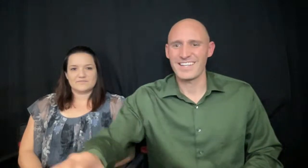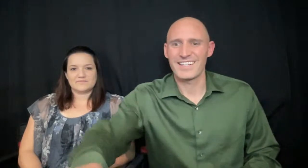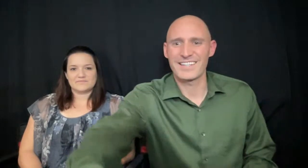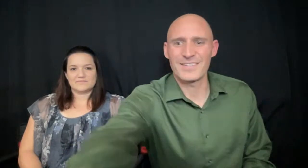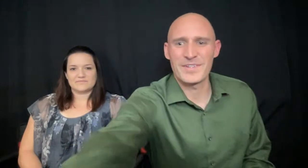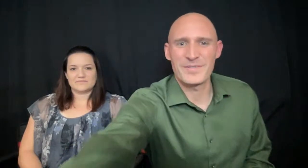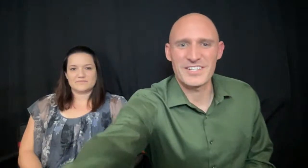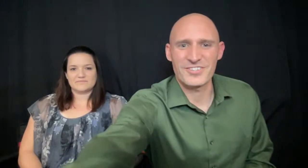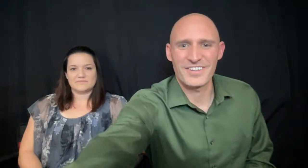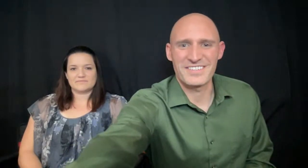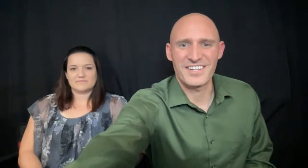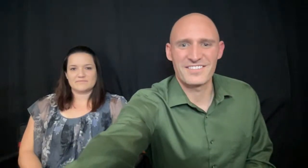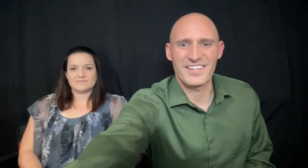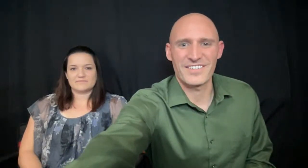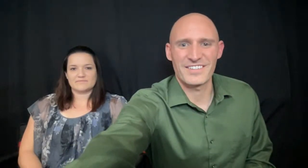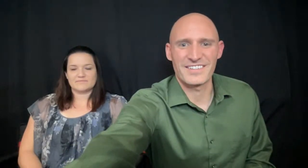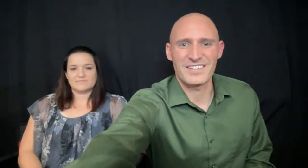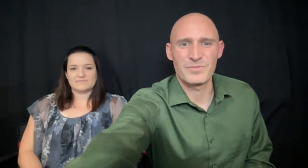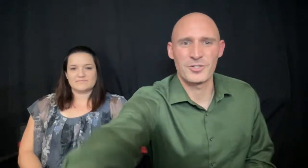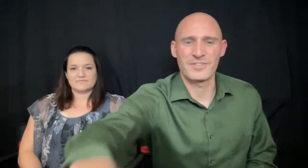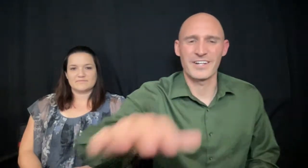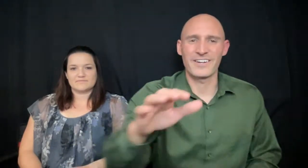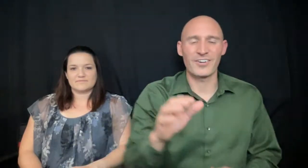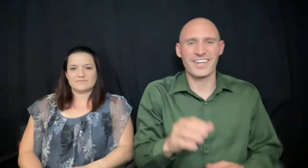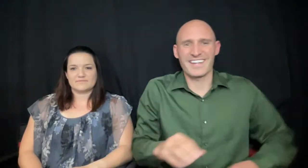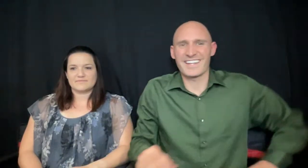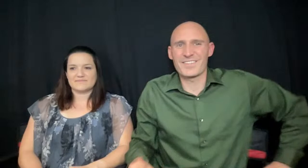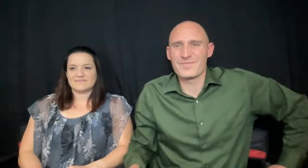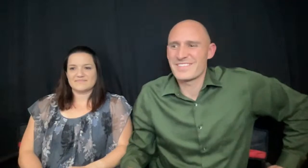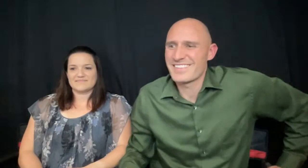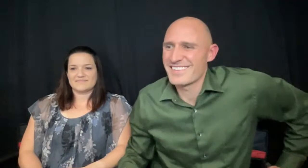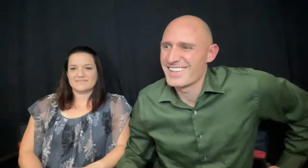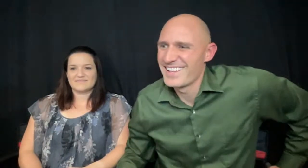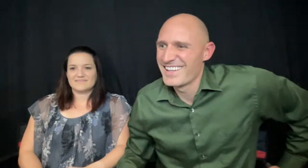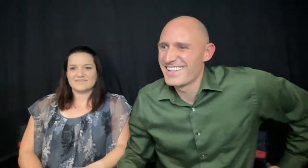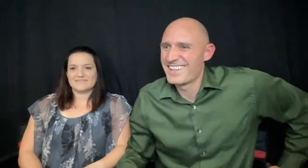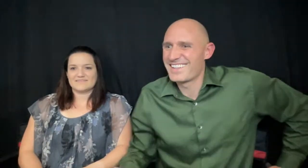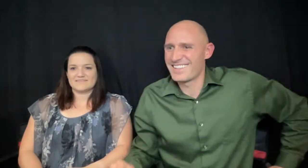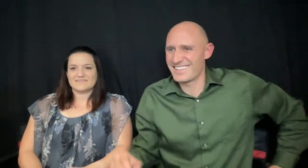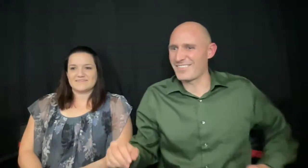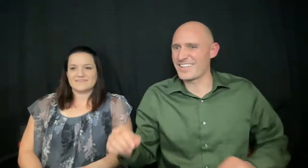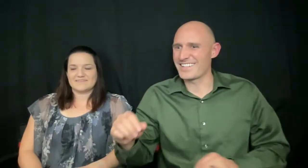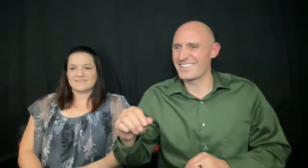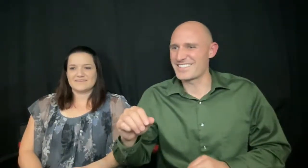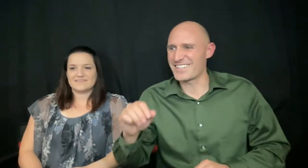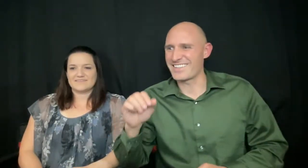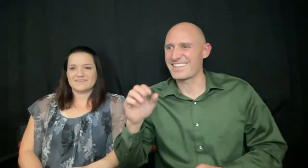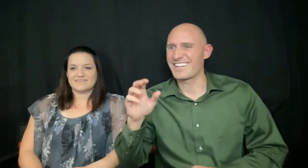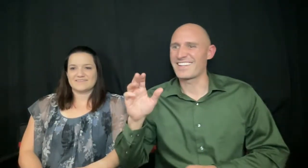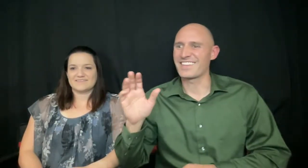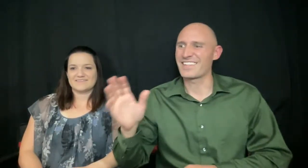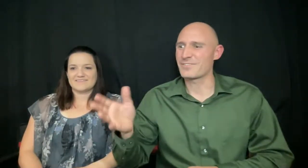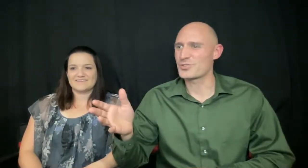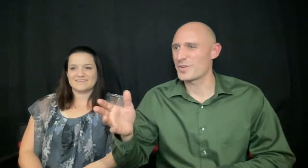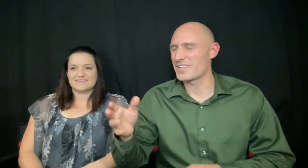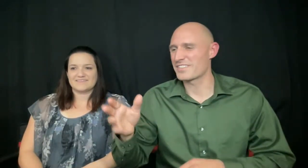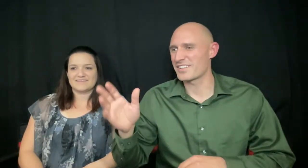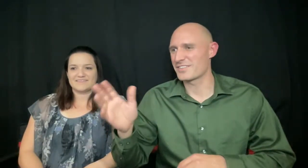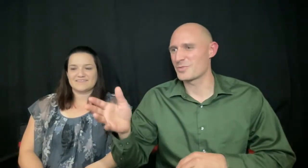Okay, let me make sure the sound's off on this computer over here. Okay, yeah, we can hear you, Jerry. Thanks for joining us on Zoom.